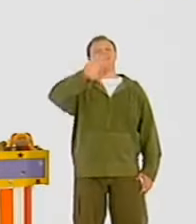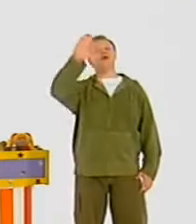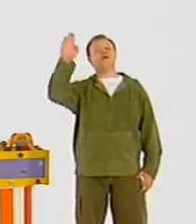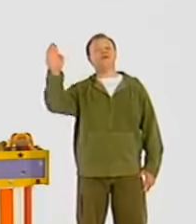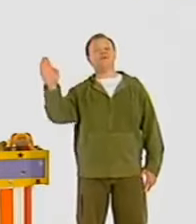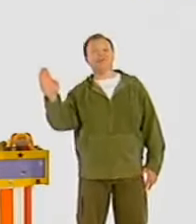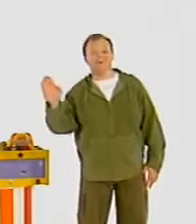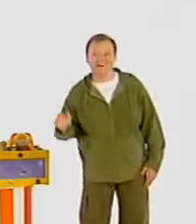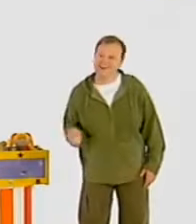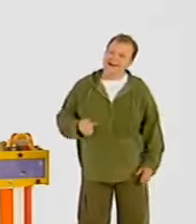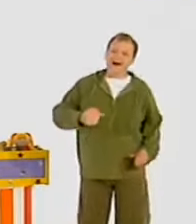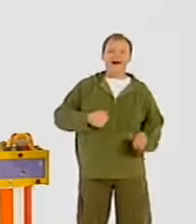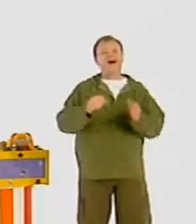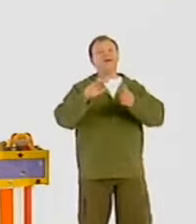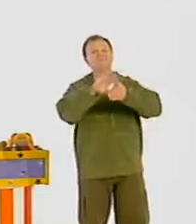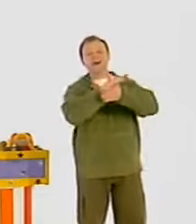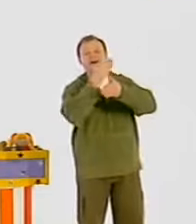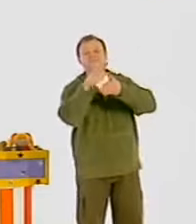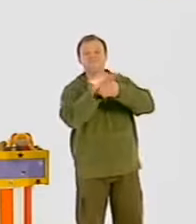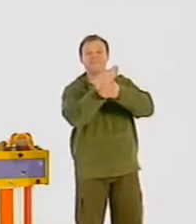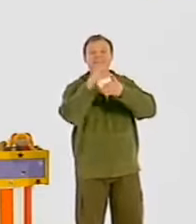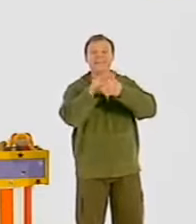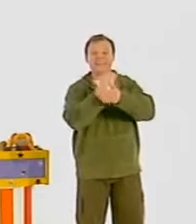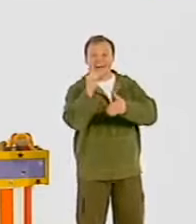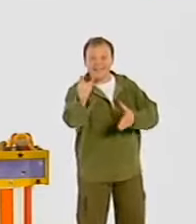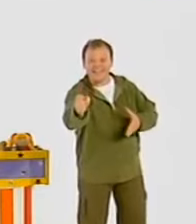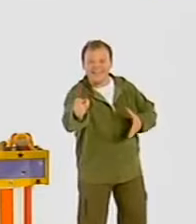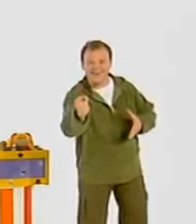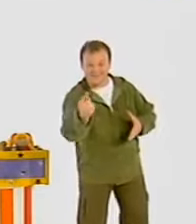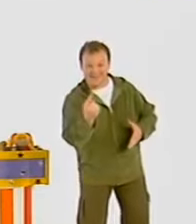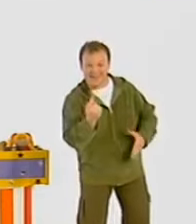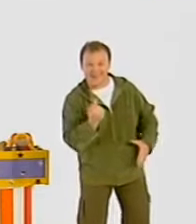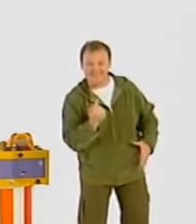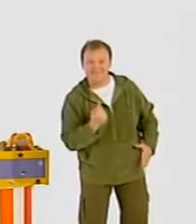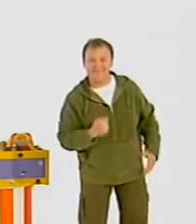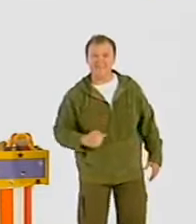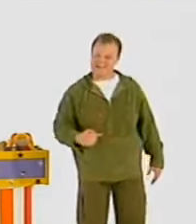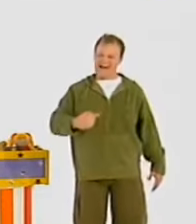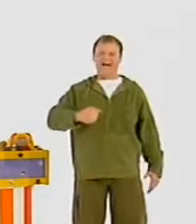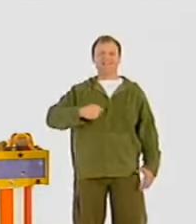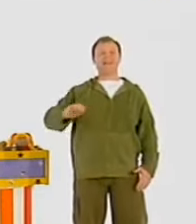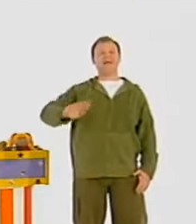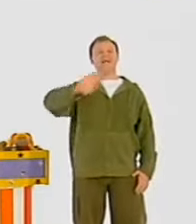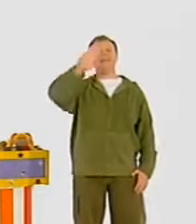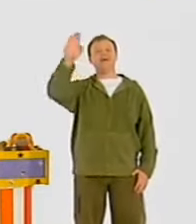hello. I'm happy that you came. I say hello.